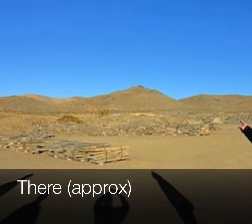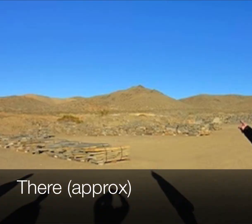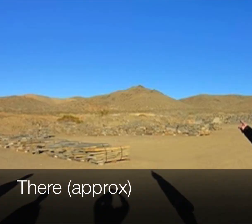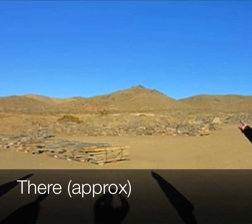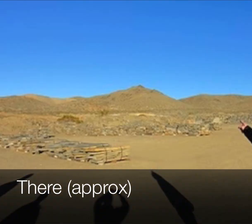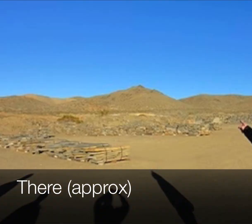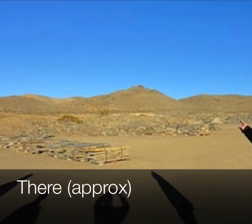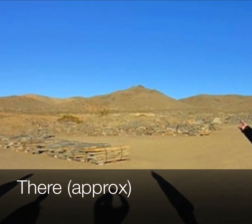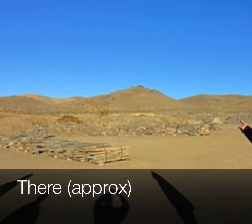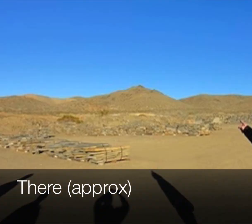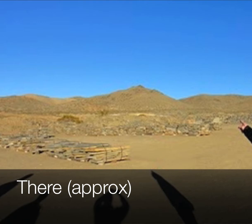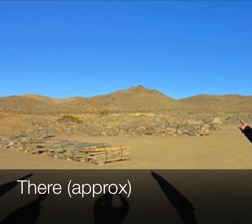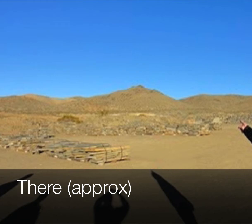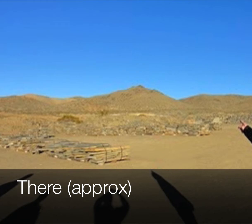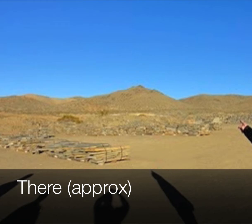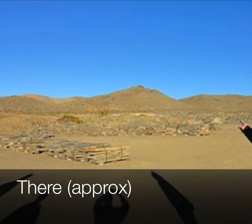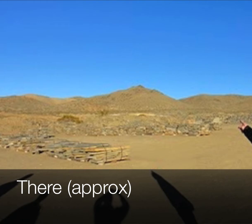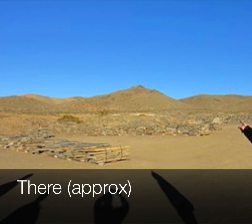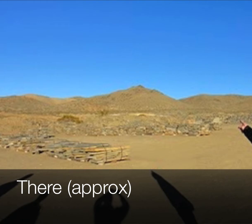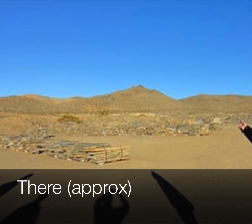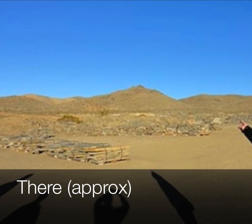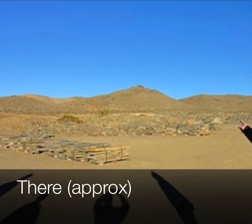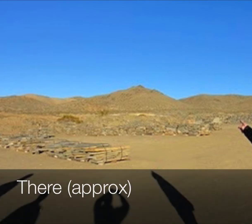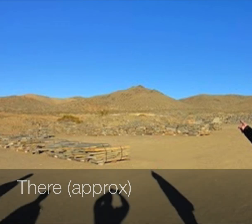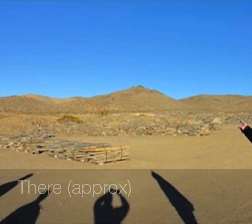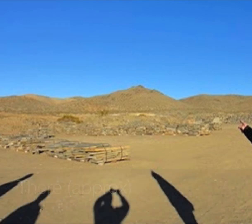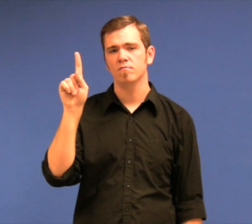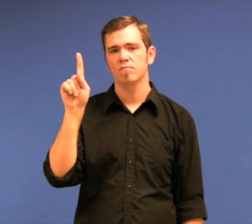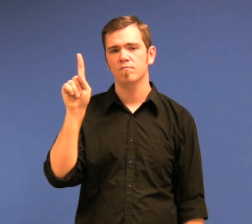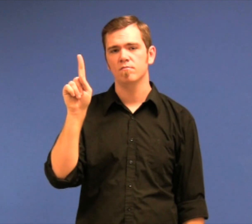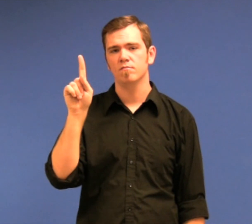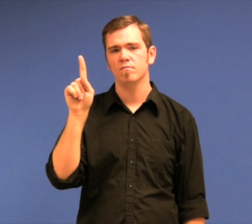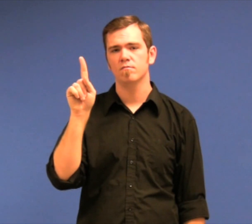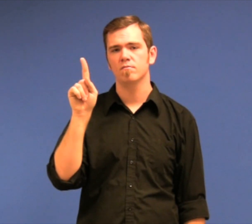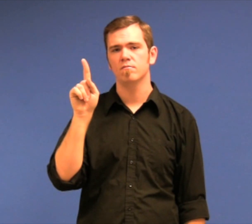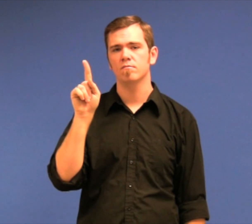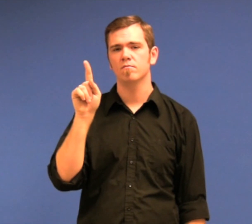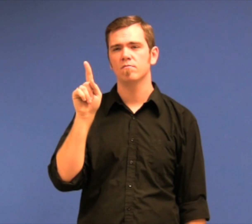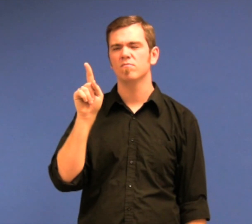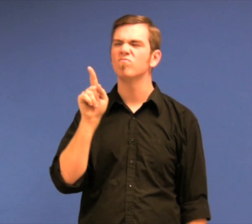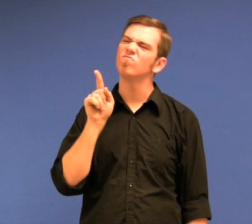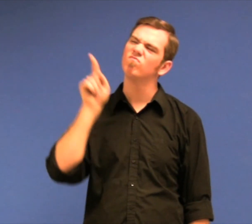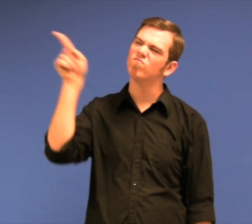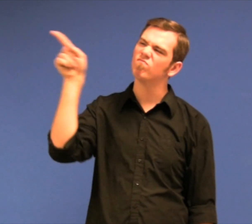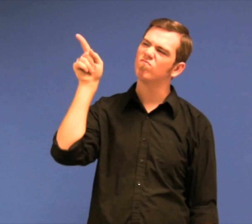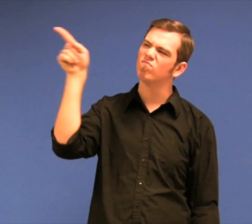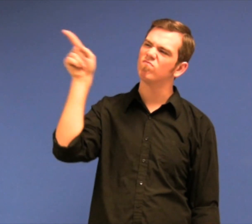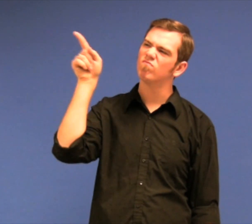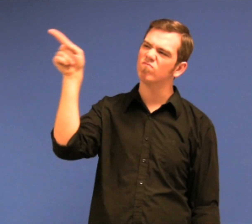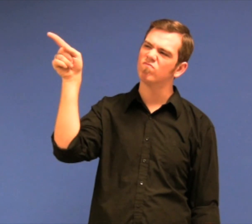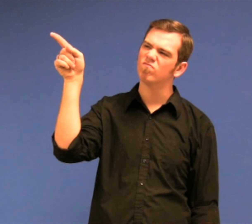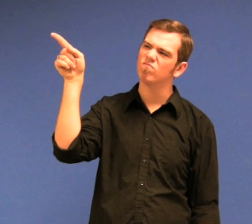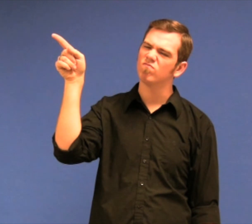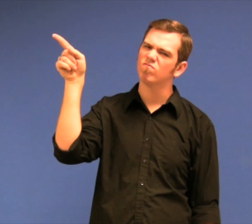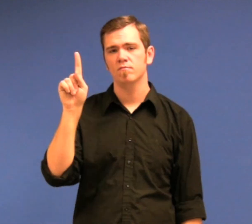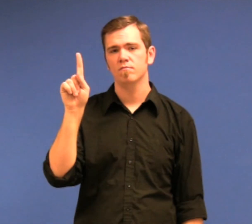The sign for there approximately. So you're not exactly sure where it is, it's just that direction is over there.